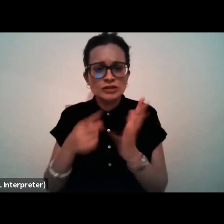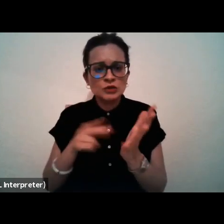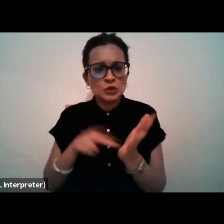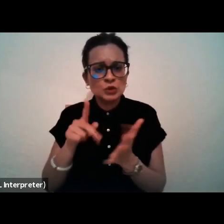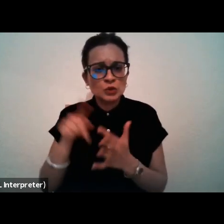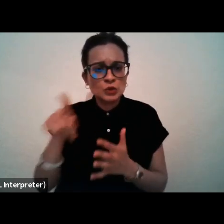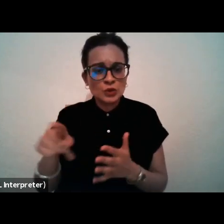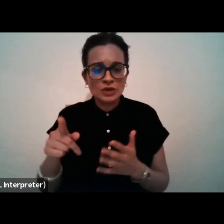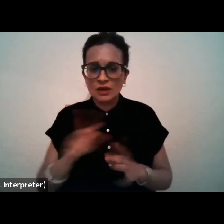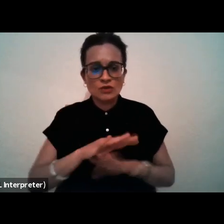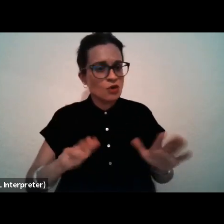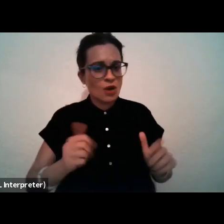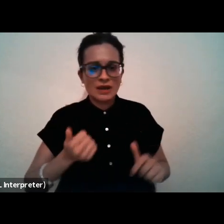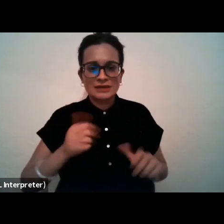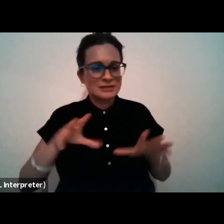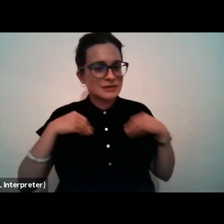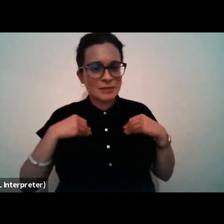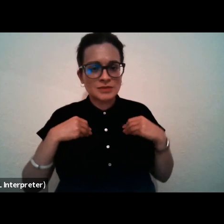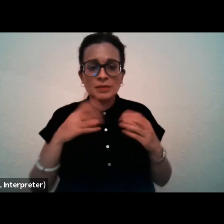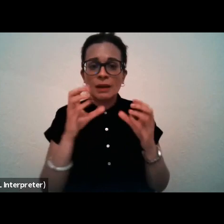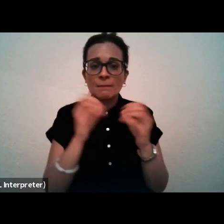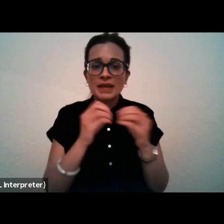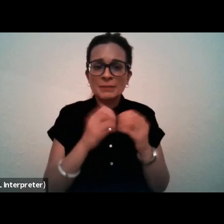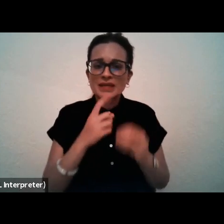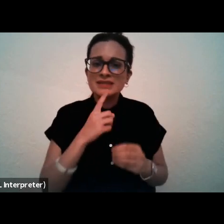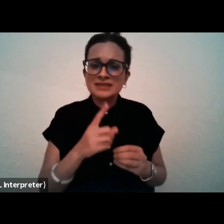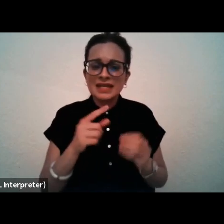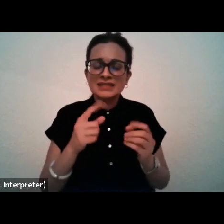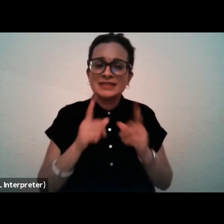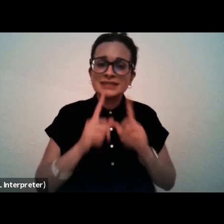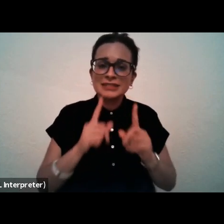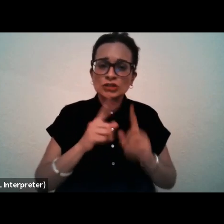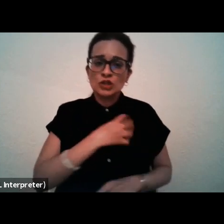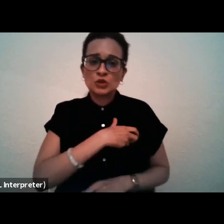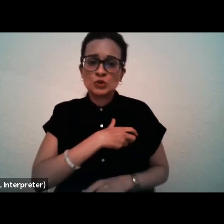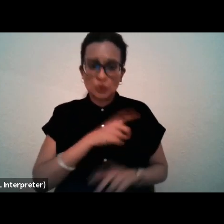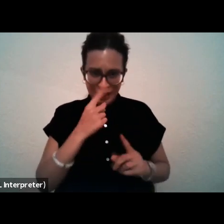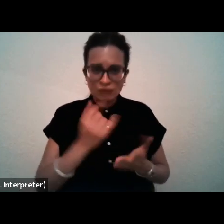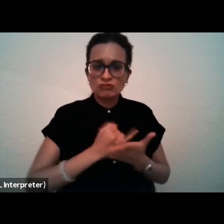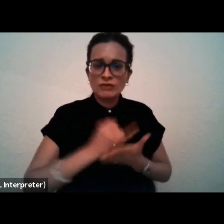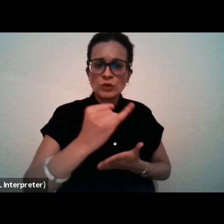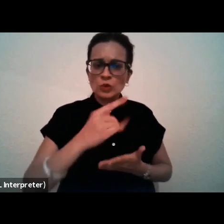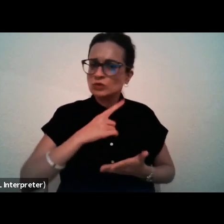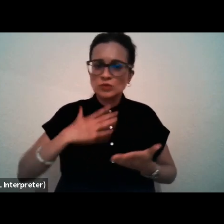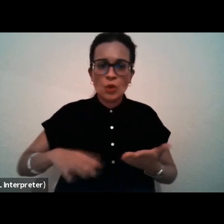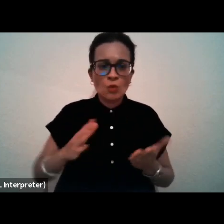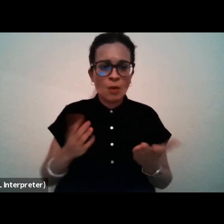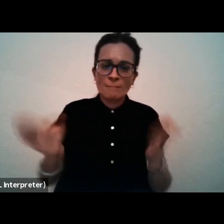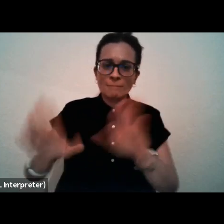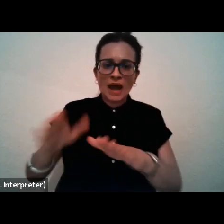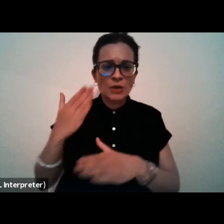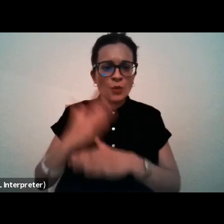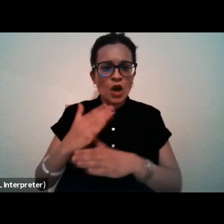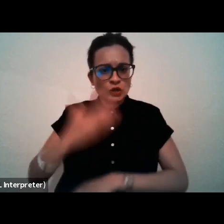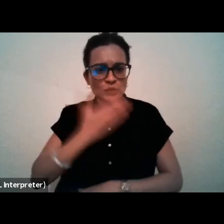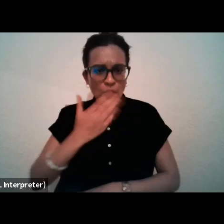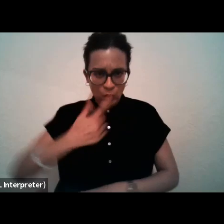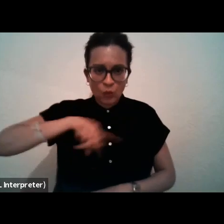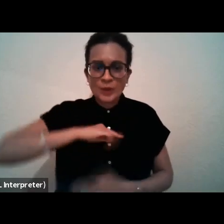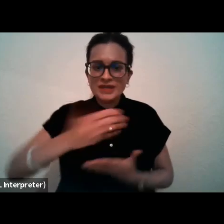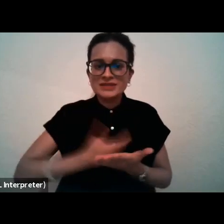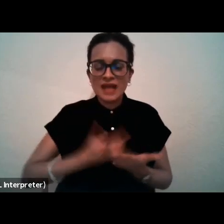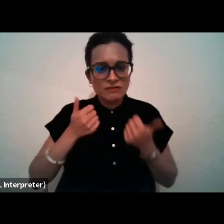that's unacceptable. BB says teachers' unions are right to refuse to cooperate with reopening schools until they are safe.